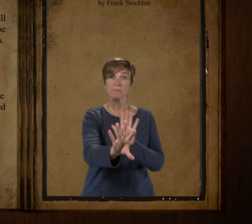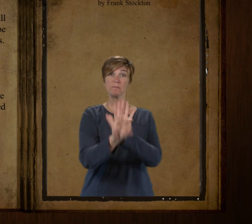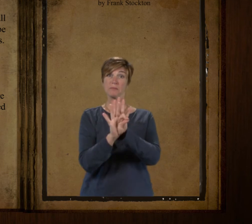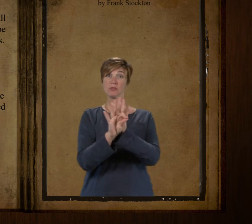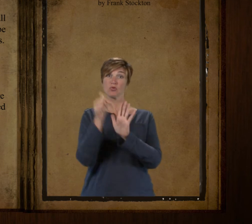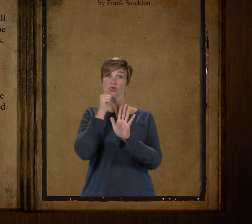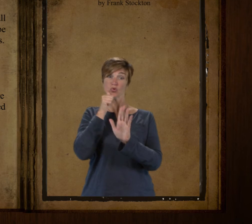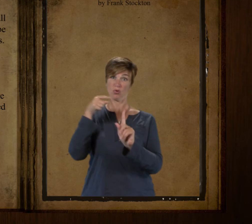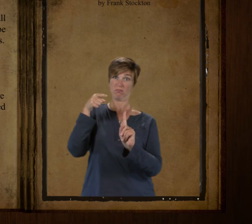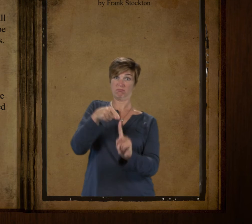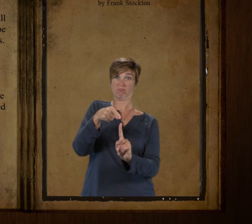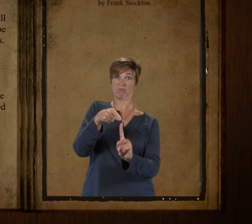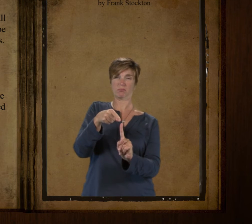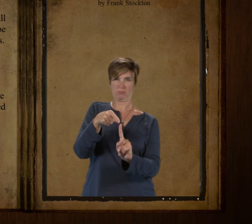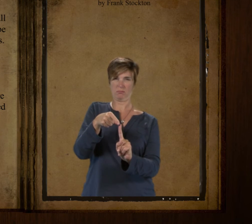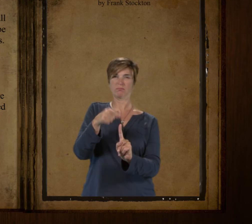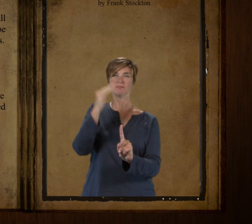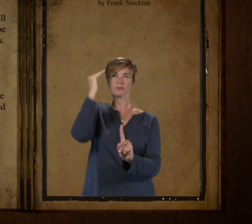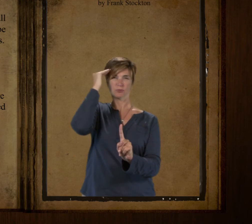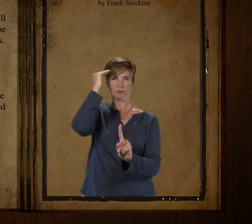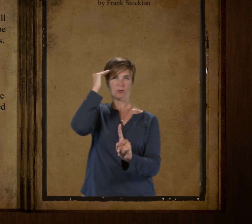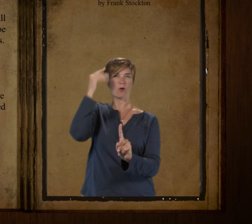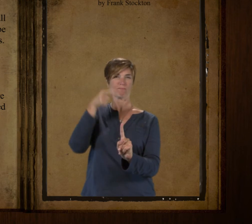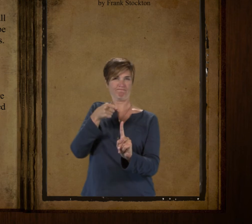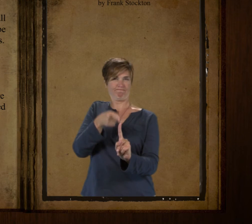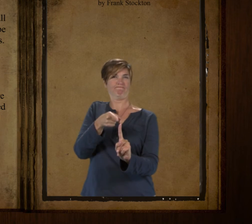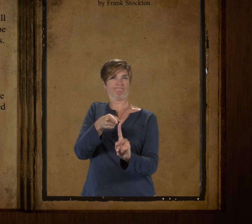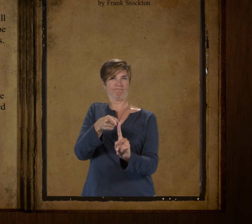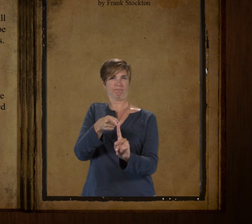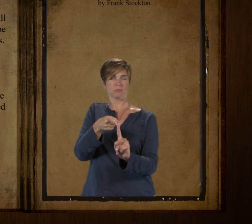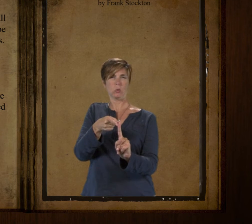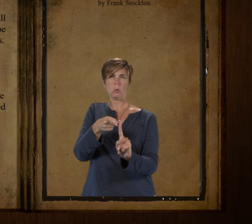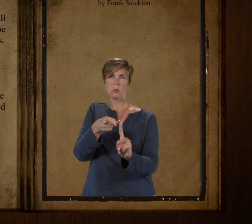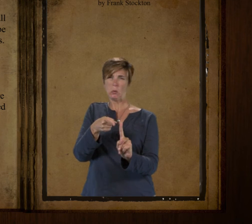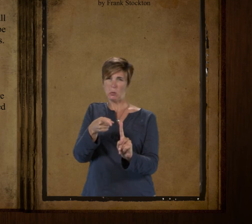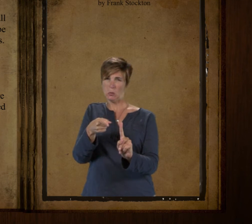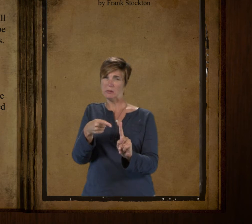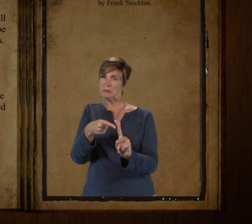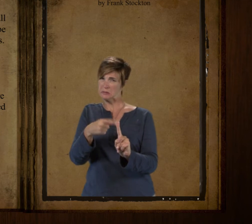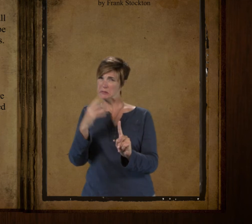door be opened, but she knew who the lady was.